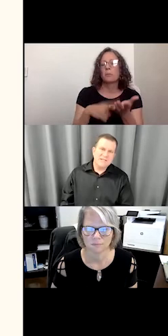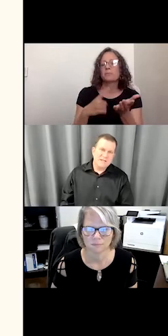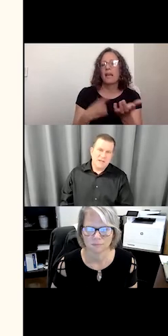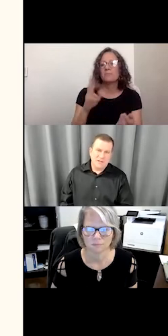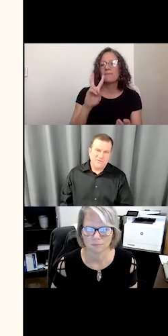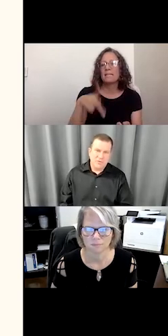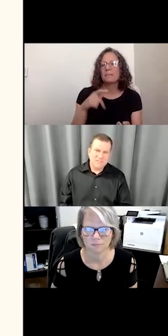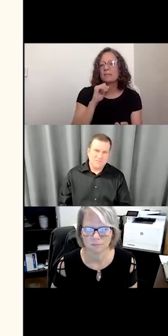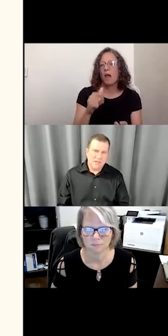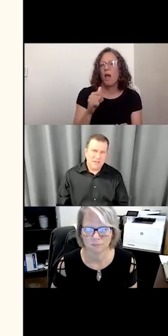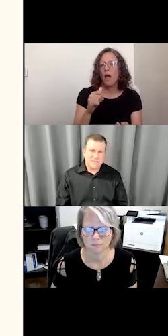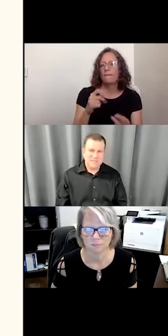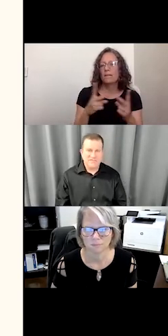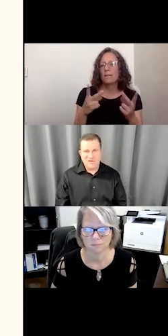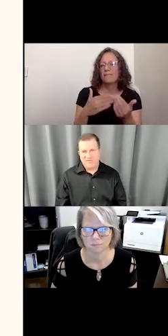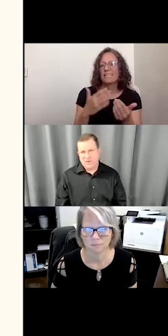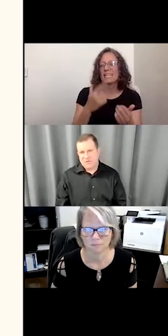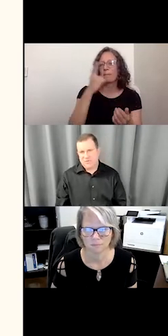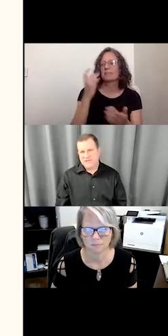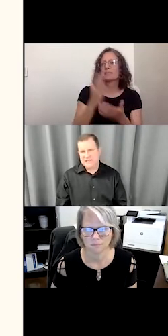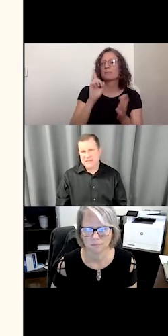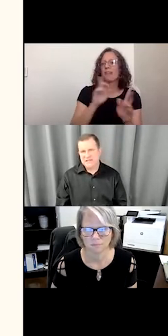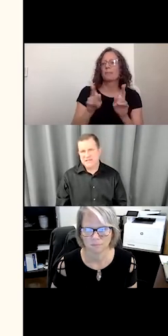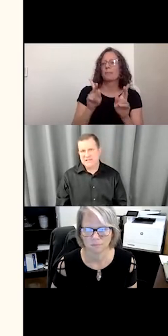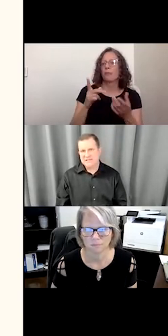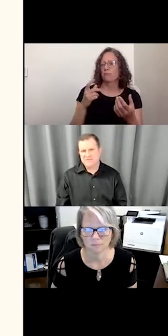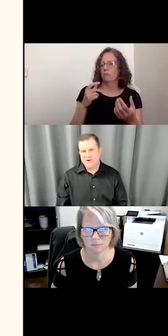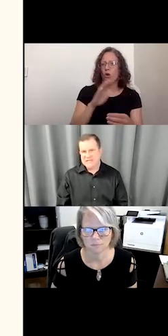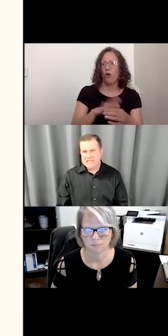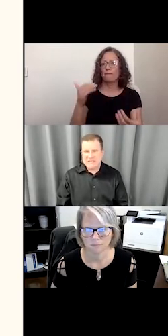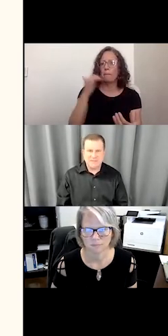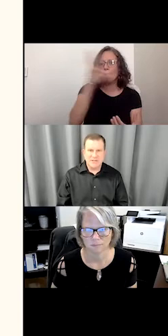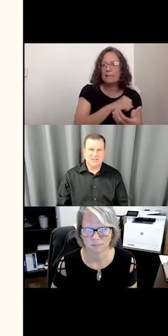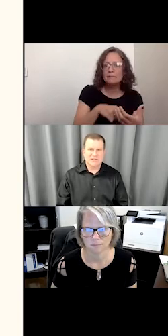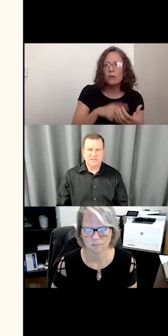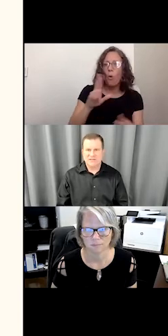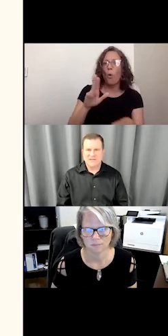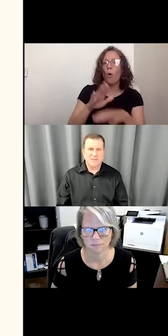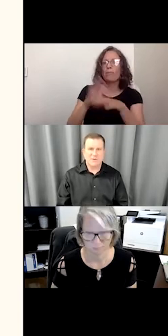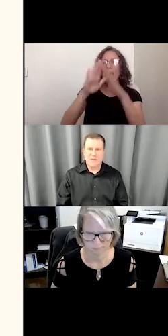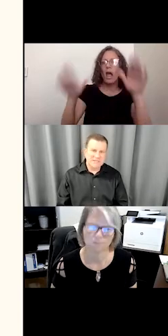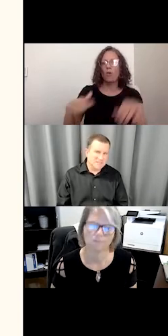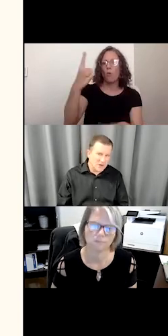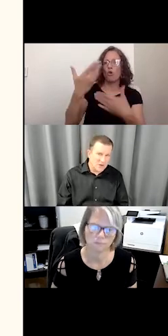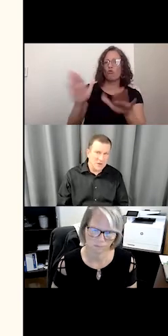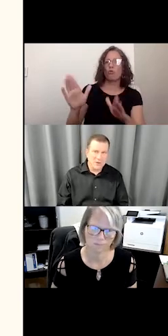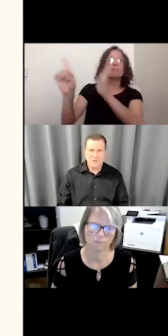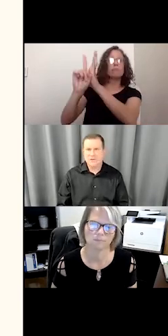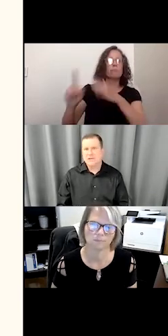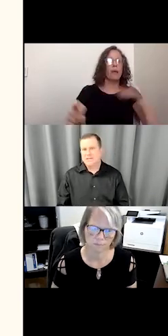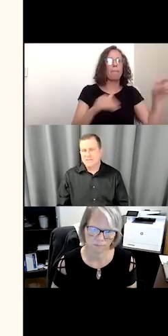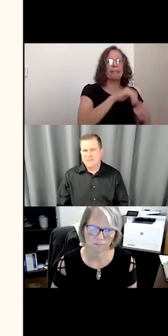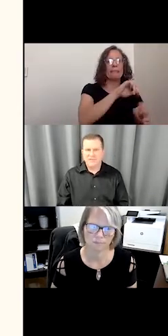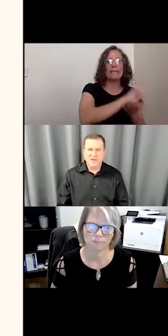Text and email, of course, sometimes video phone isn't very easy because deaf people may miss the call,